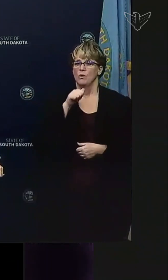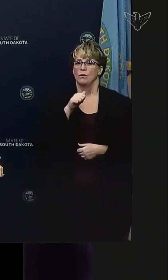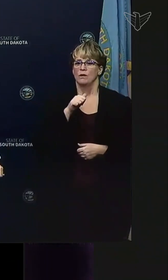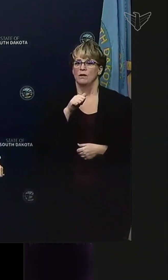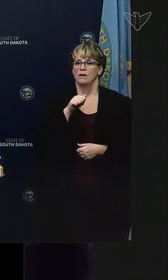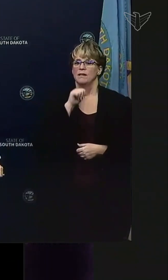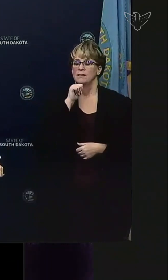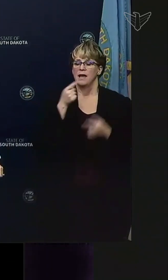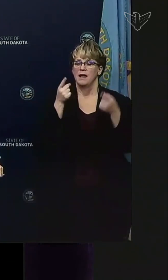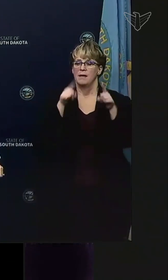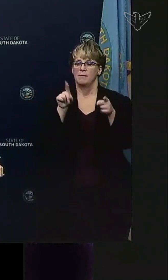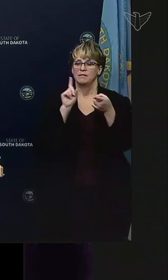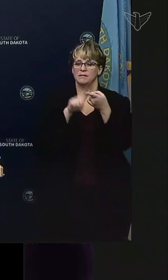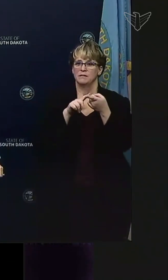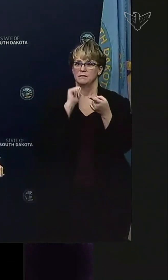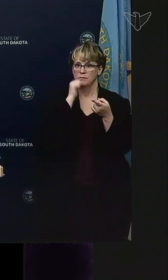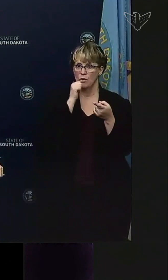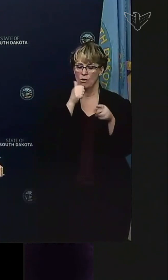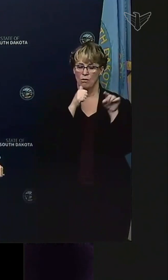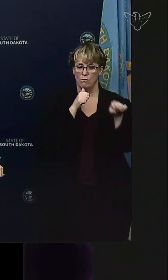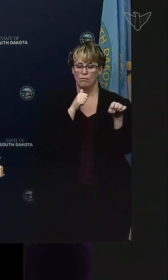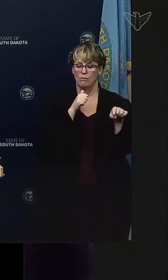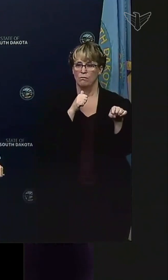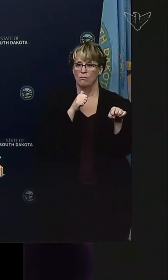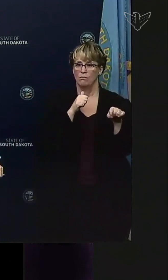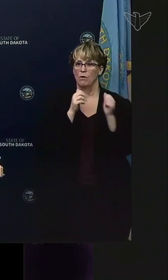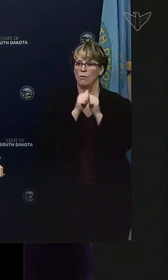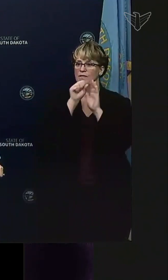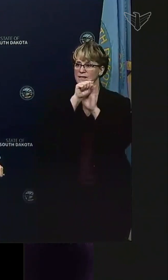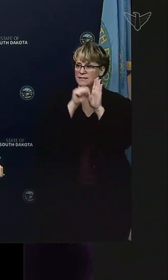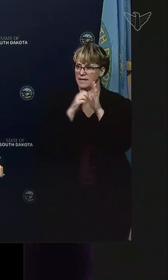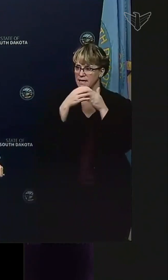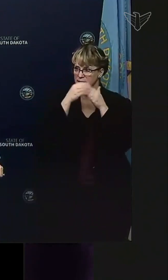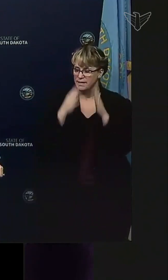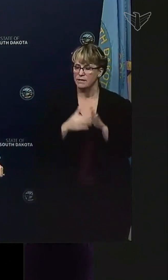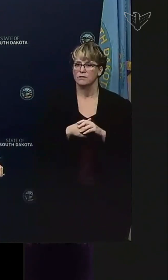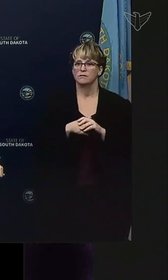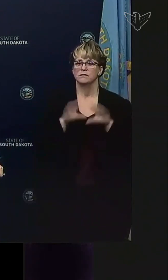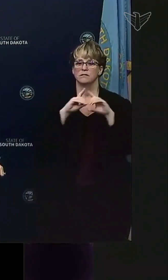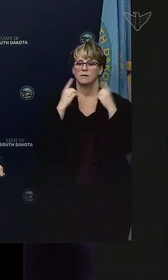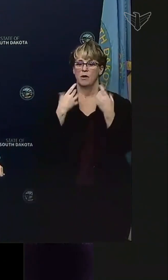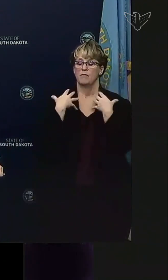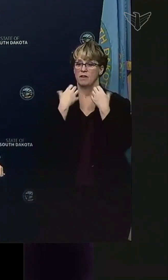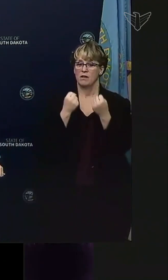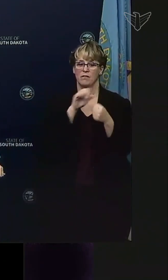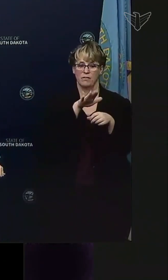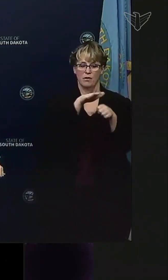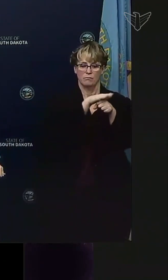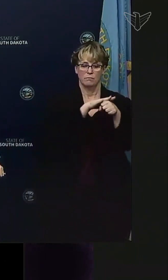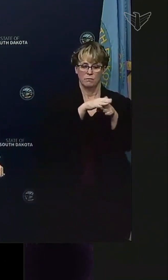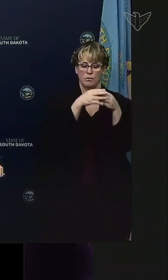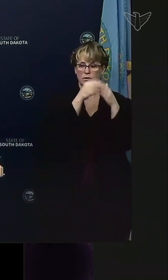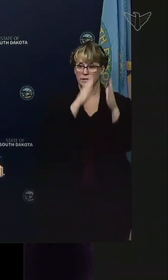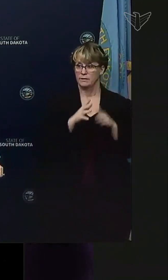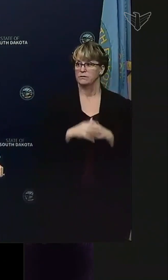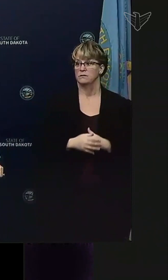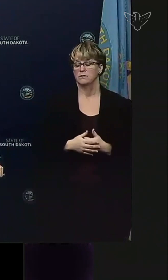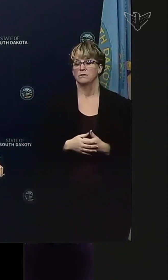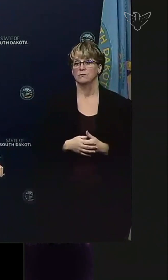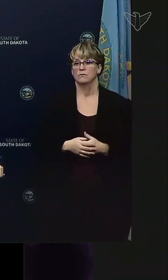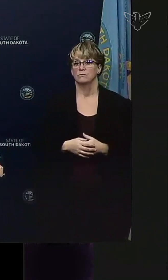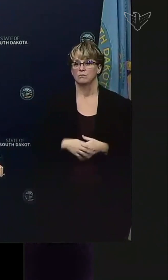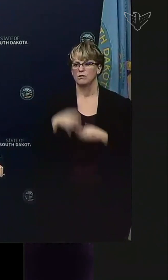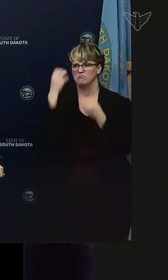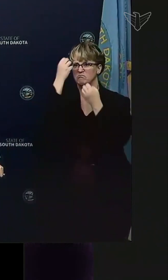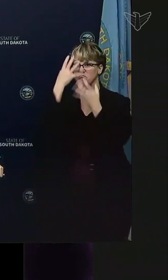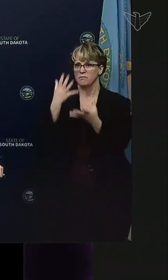plant until tomorrow, and they're doing that with state leaders, Department of Health, and local leaders as well. So we will